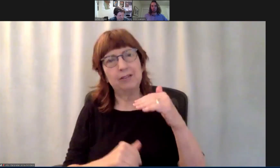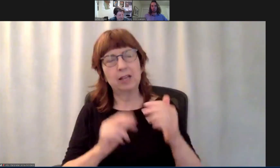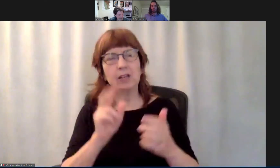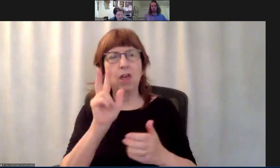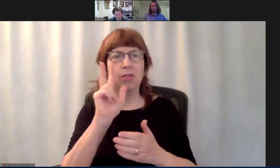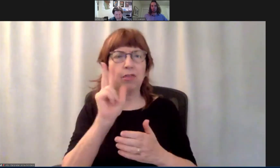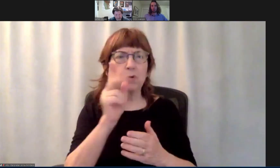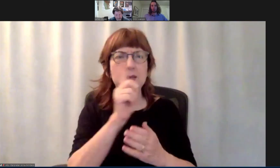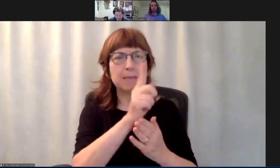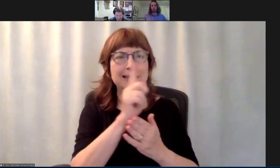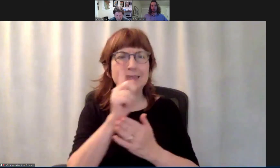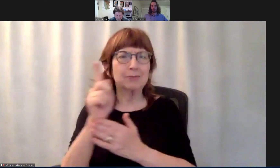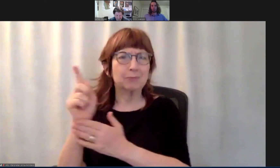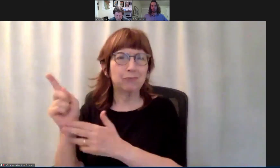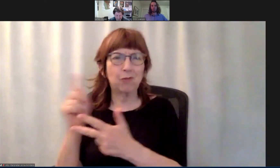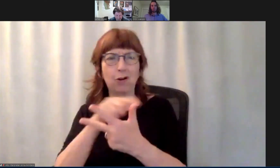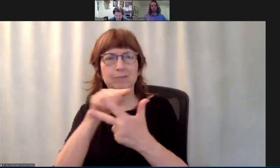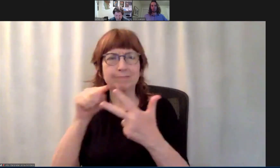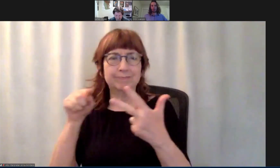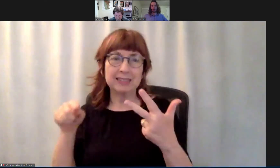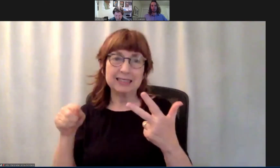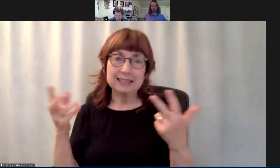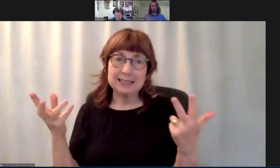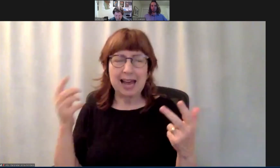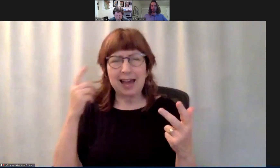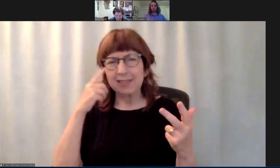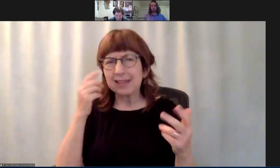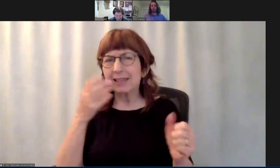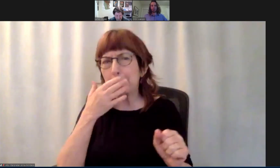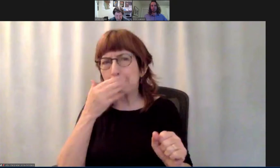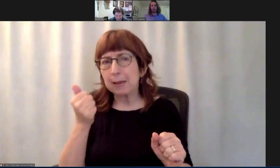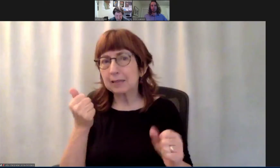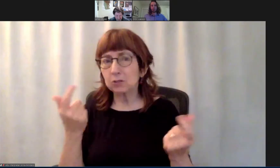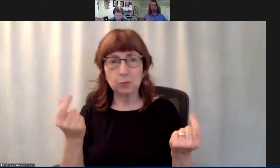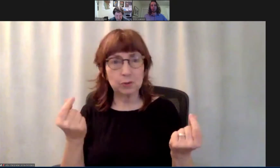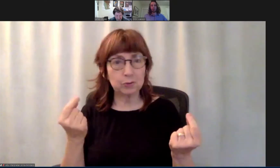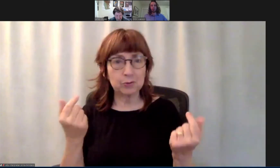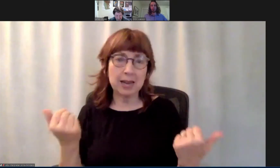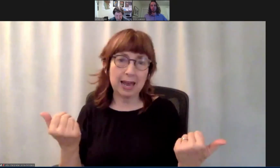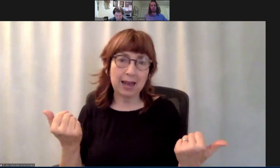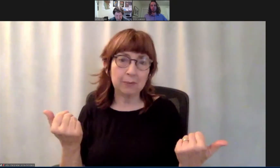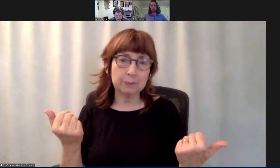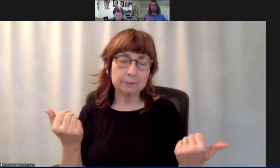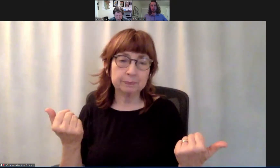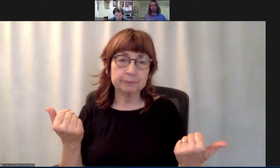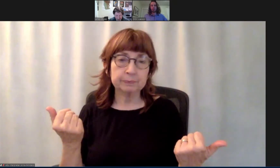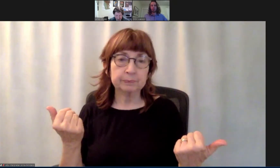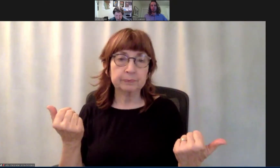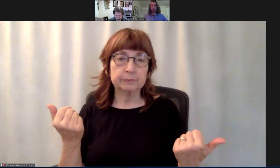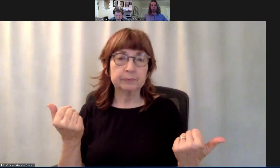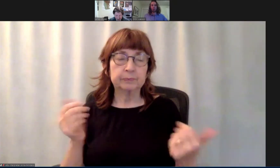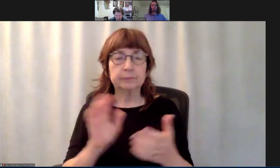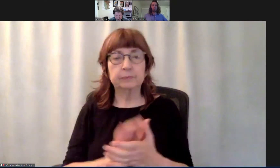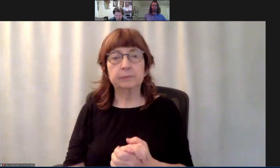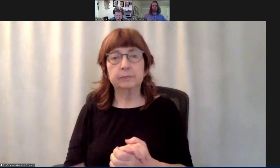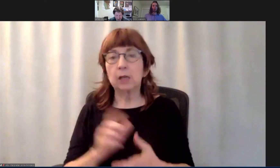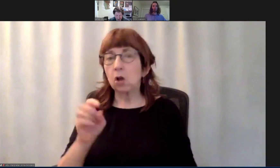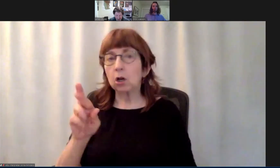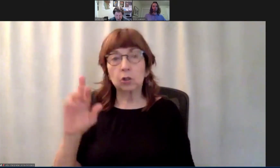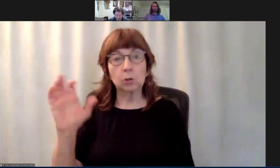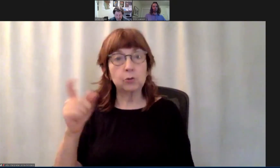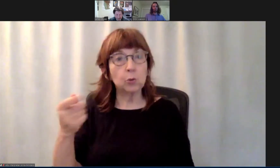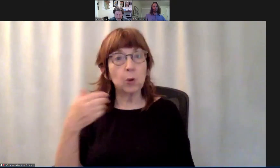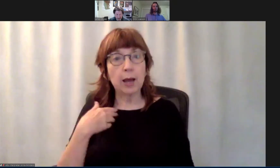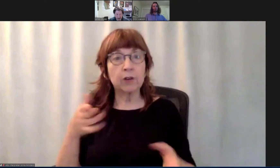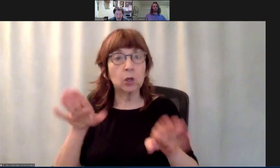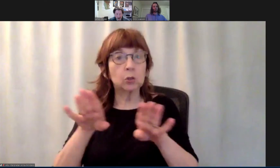per question per outlet. So I think the best course of action now is just to, Dr. Coren, do you have any closing comments